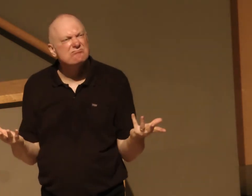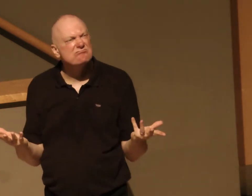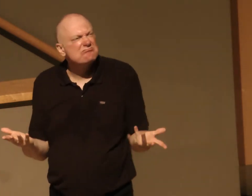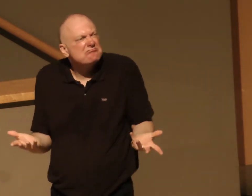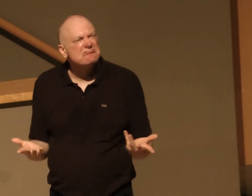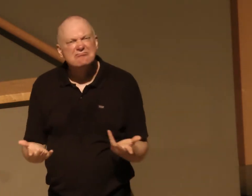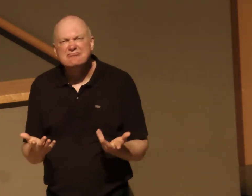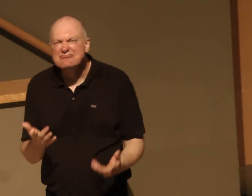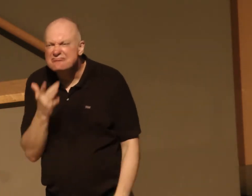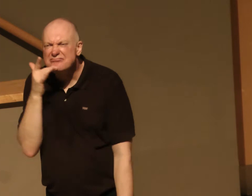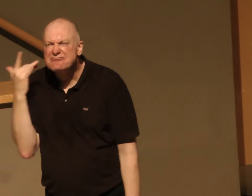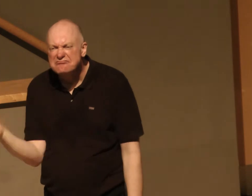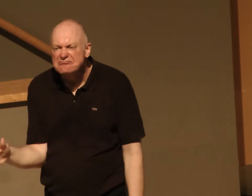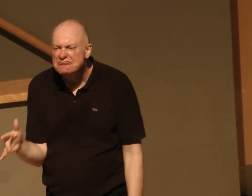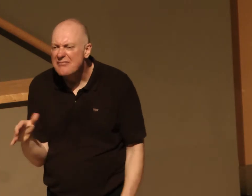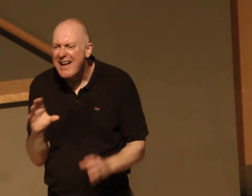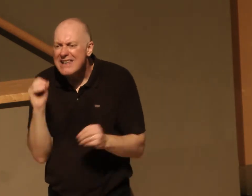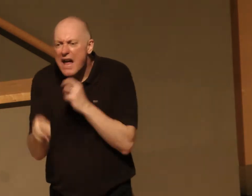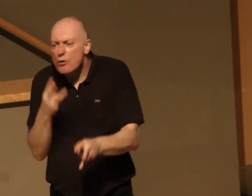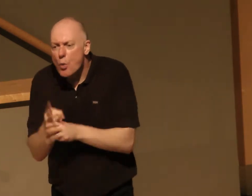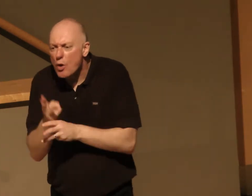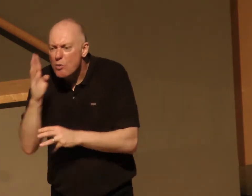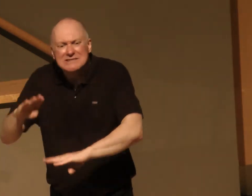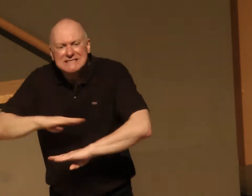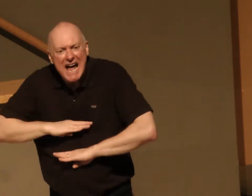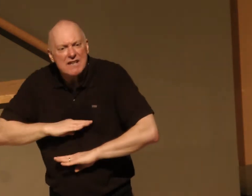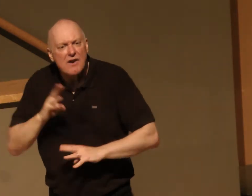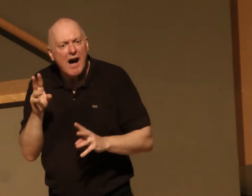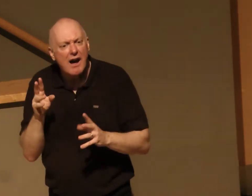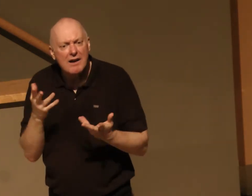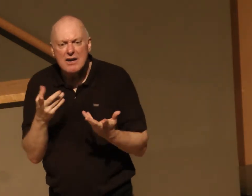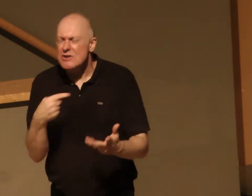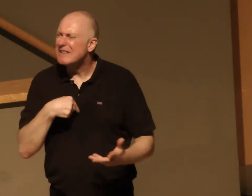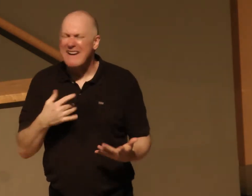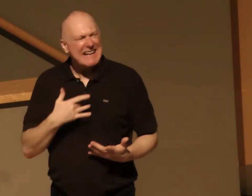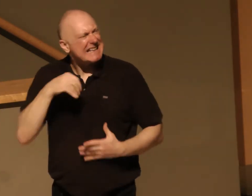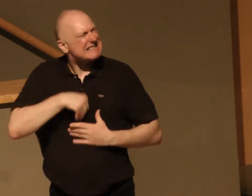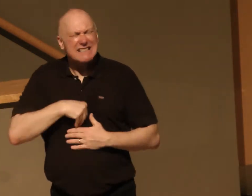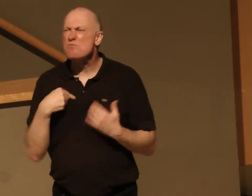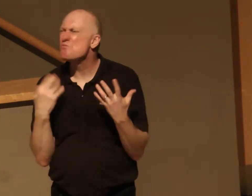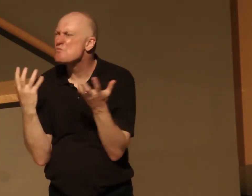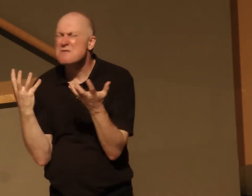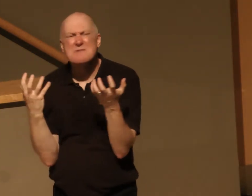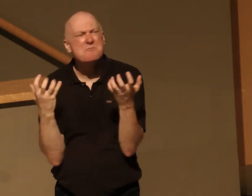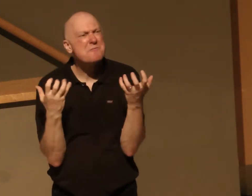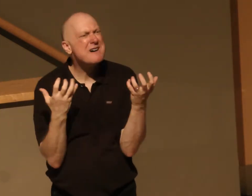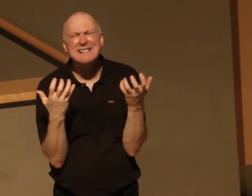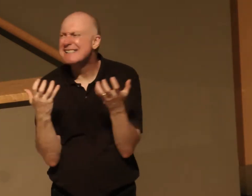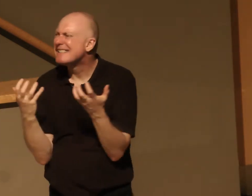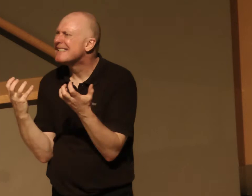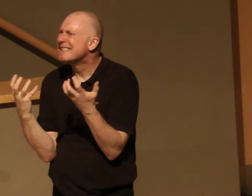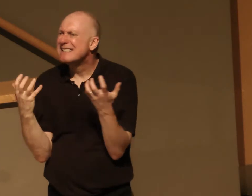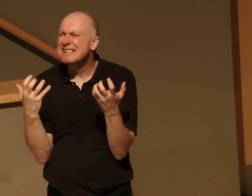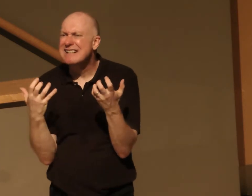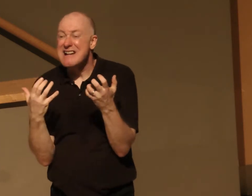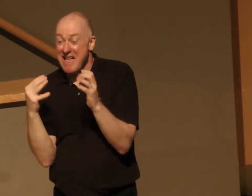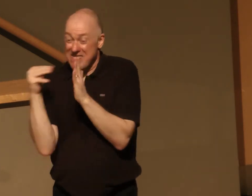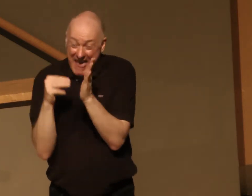It's because nothing in this world can ever satisfy the deepest longings of our hearts. It's because thousands and thousands of people